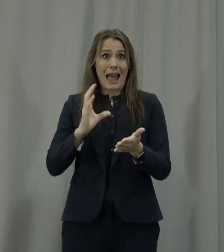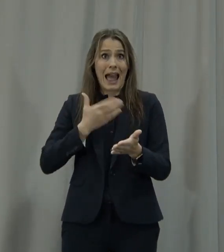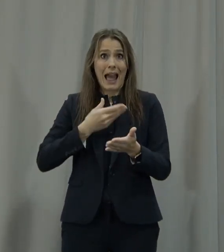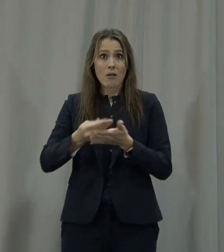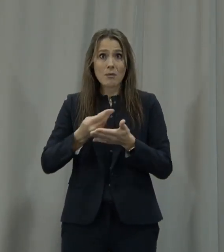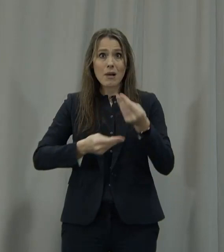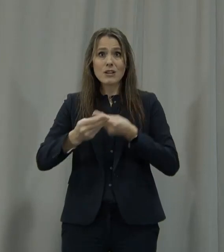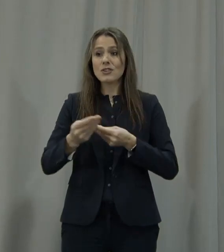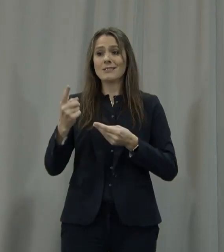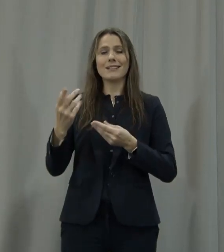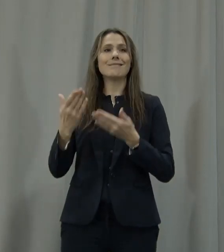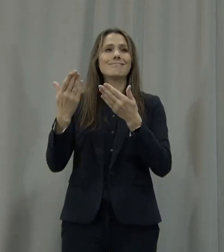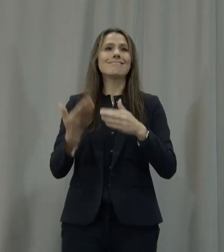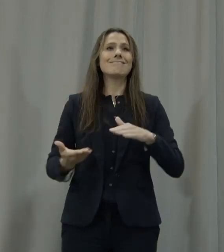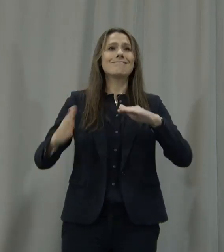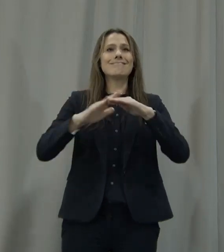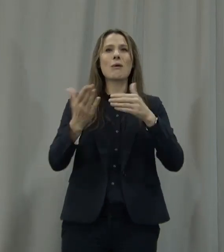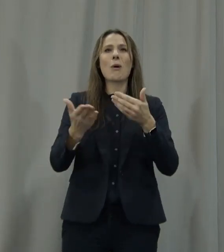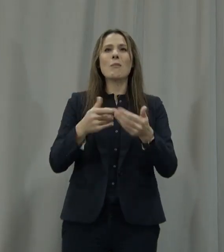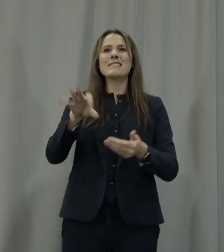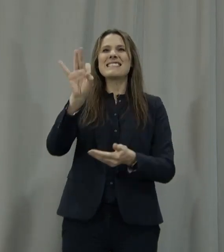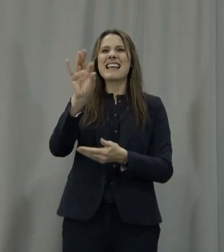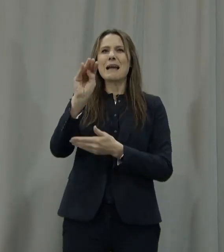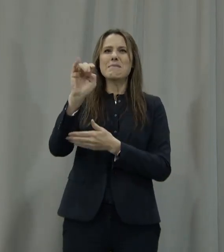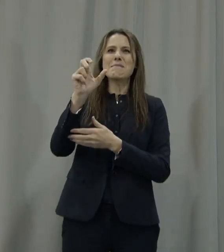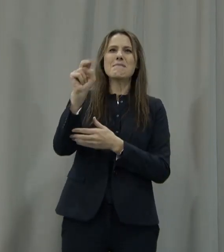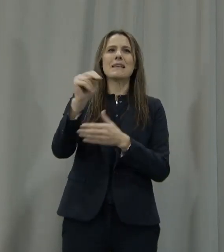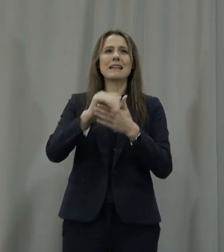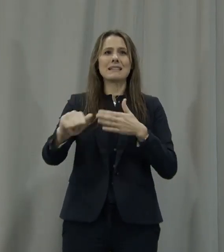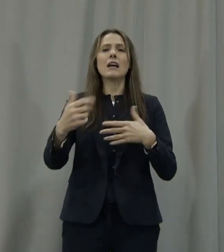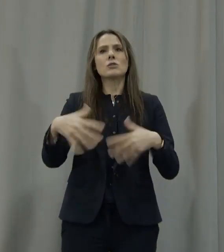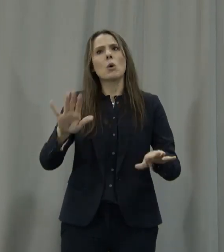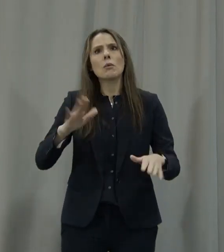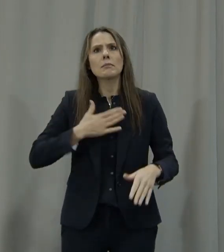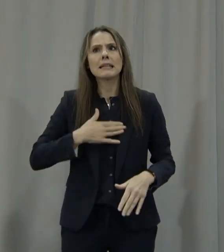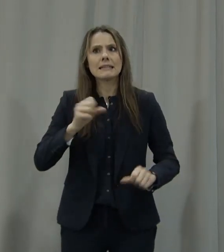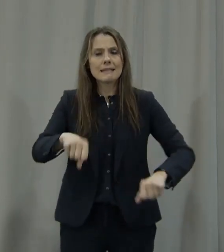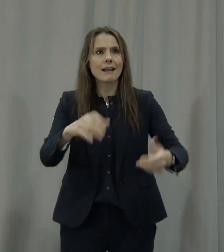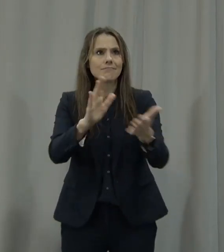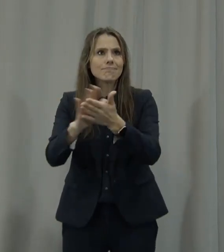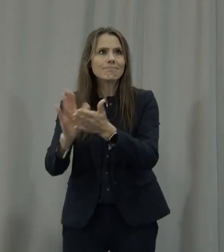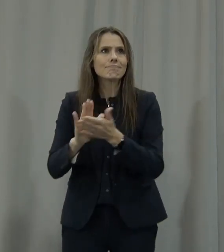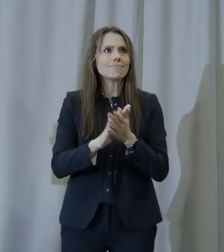almost $9 million, which will help us. Yes, please give them a hand.